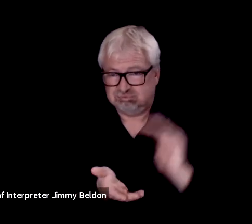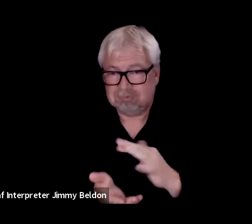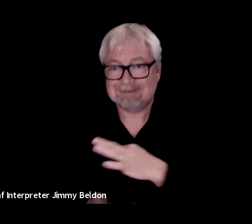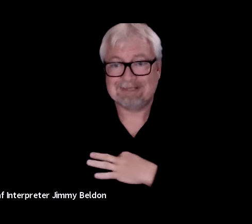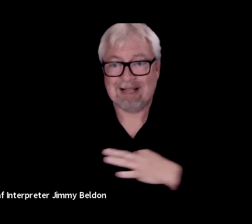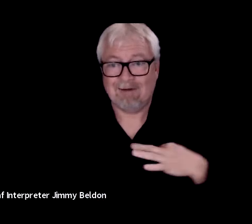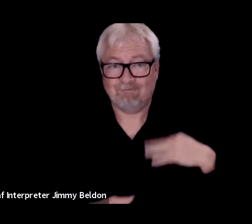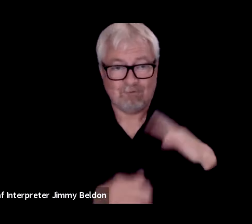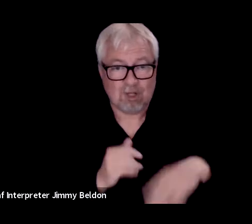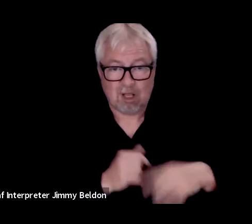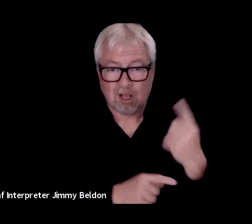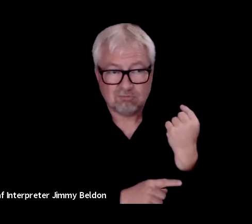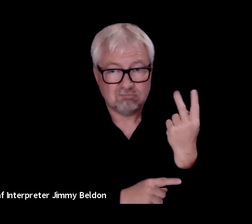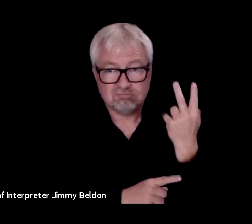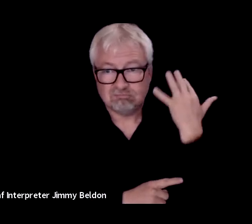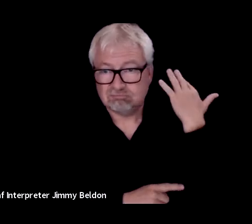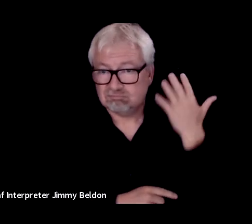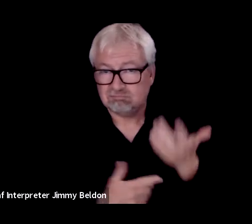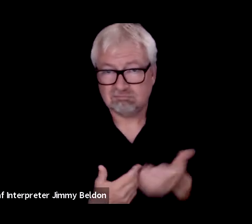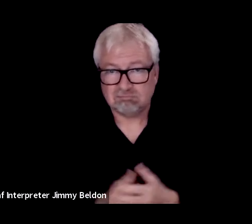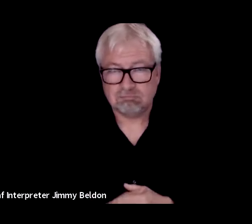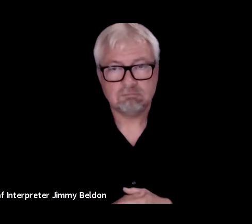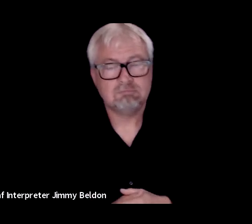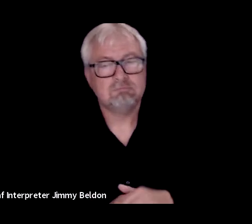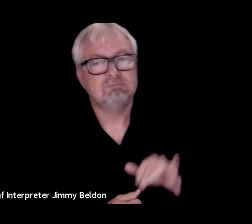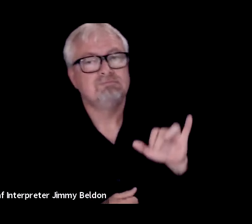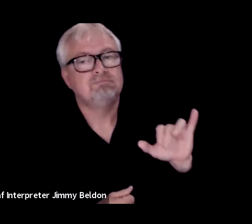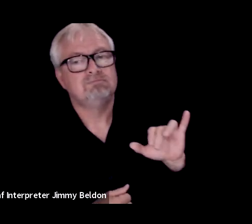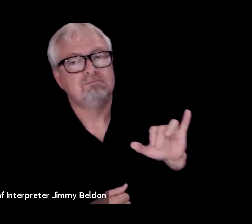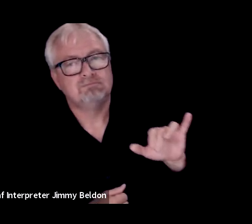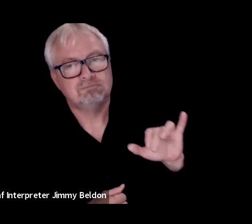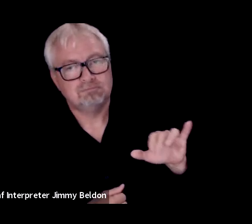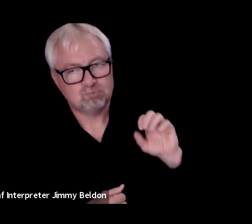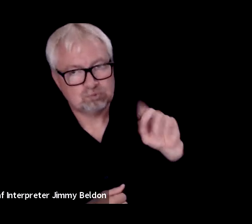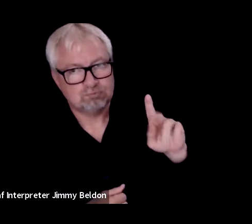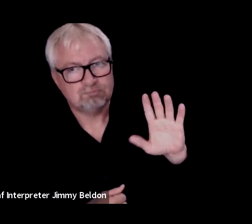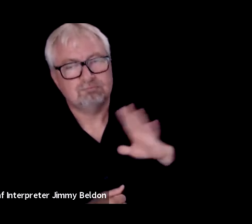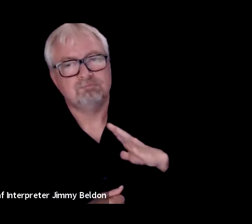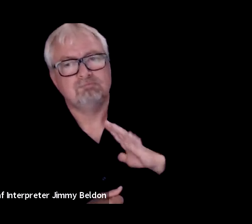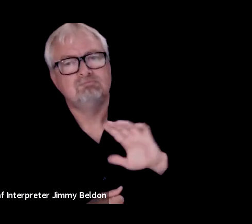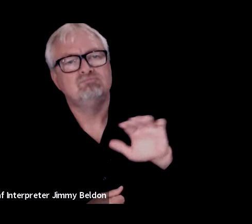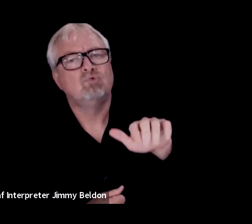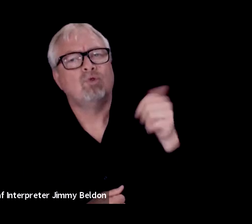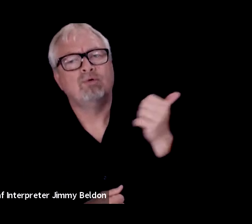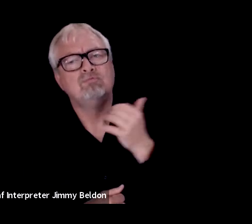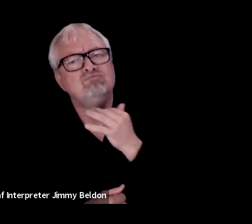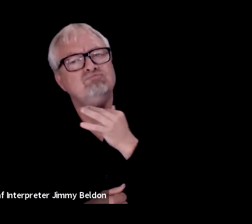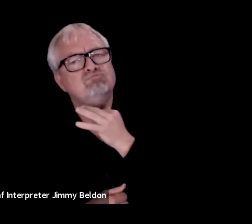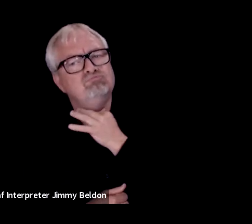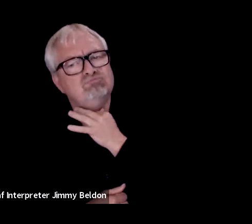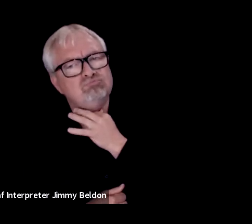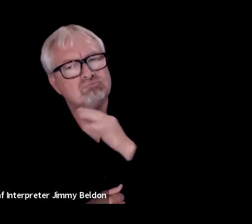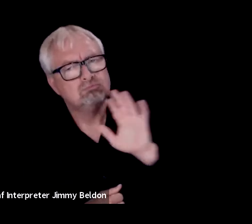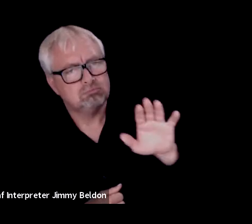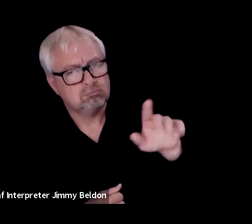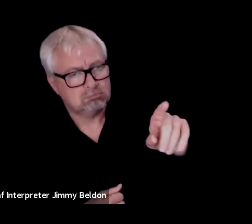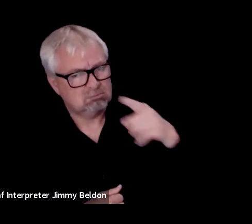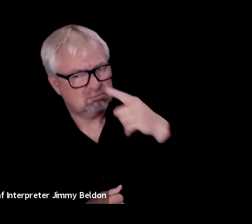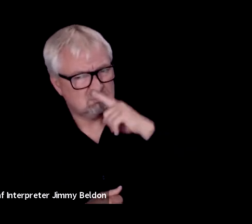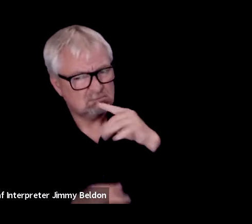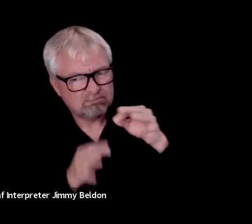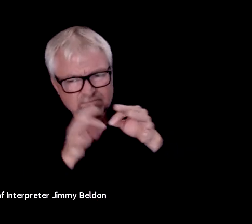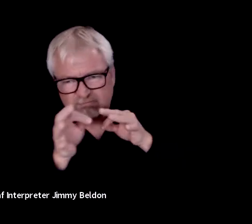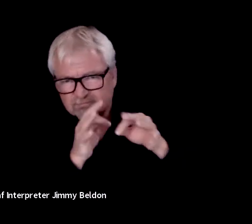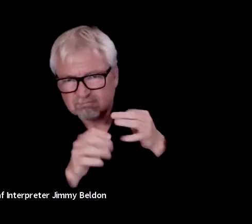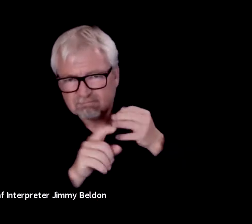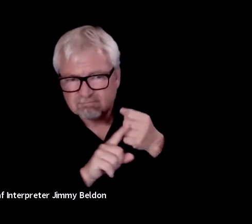any additional insight into whether the vaccine mandates outlined by President Biden last week will